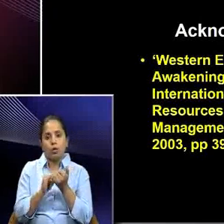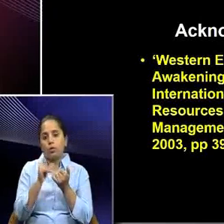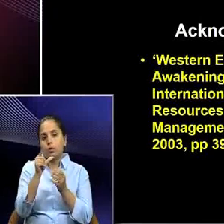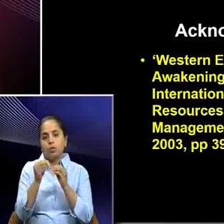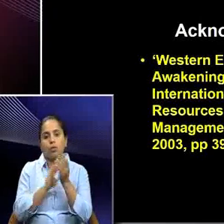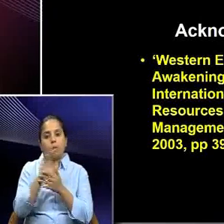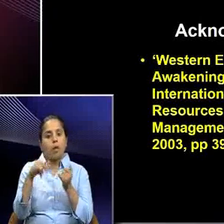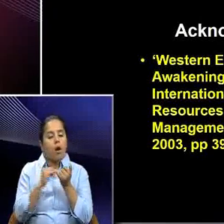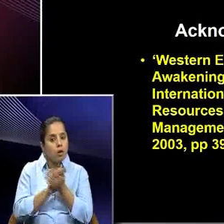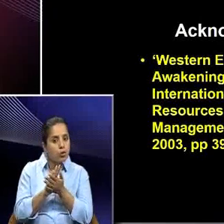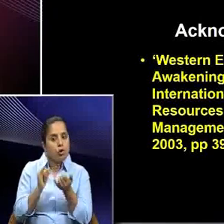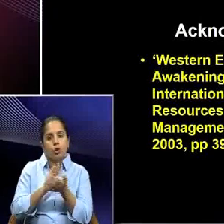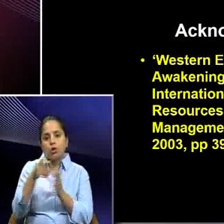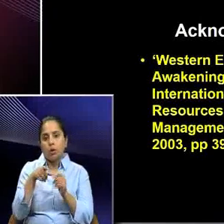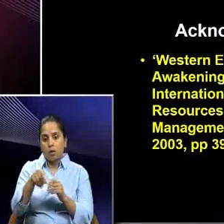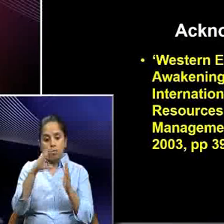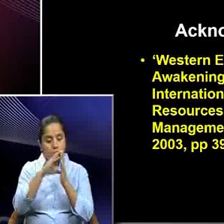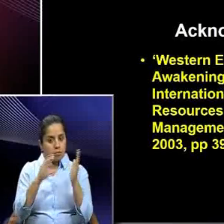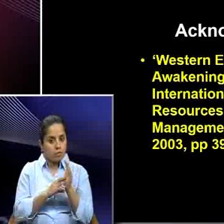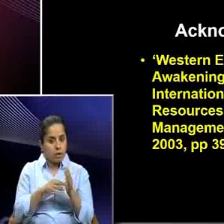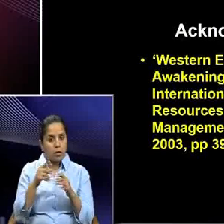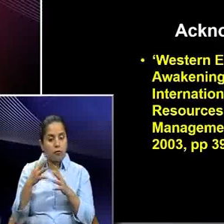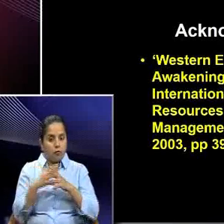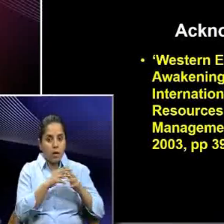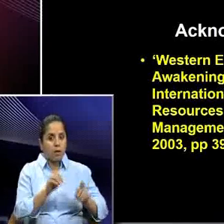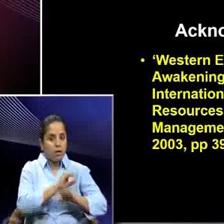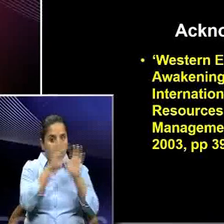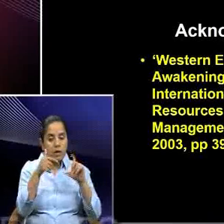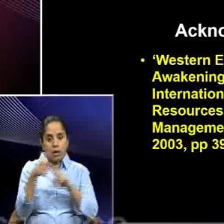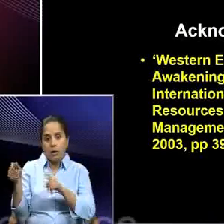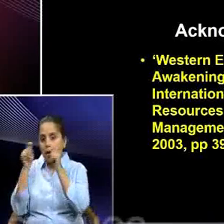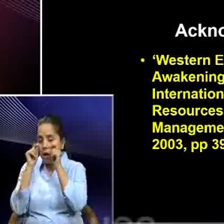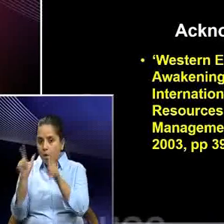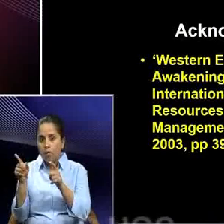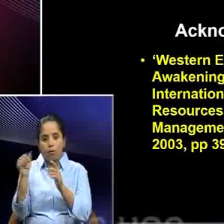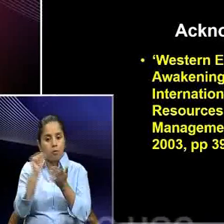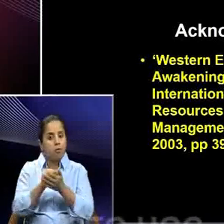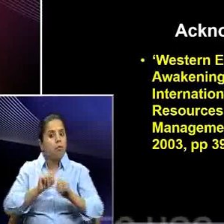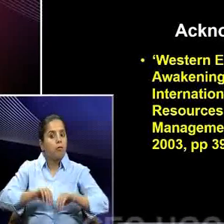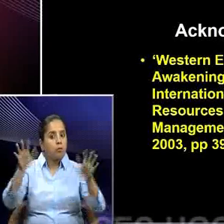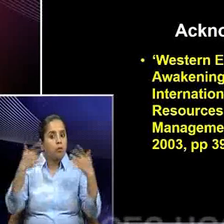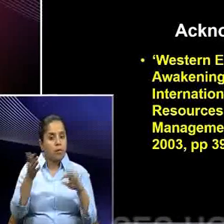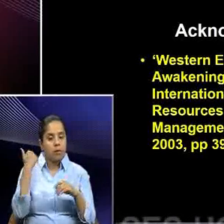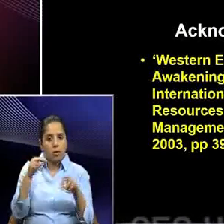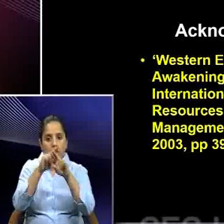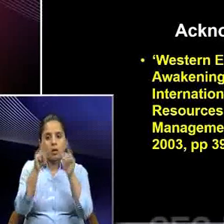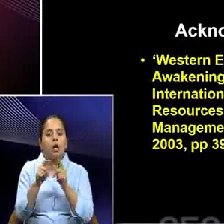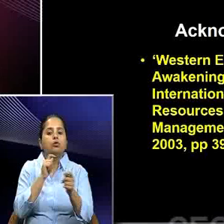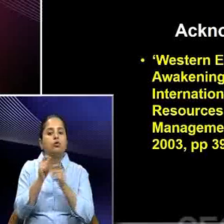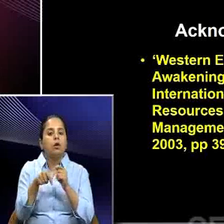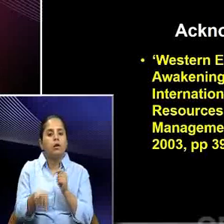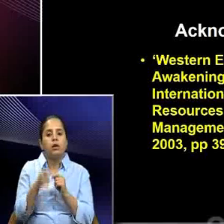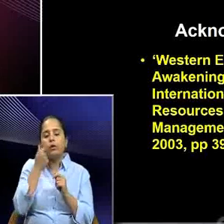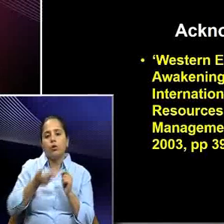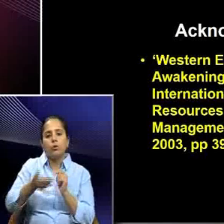who has actually written this article, Western Enlightenment and Eastern Awakening. It was published in International Journal of Human